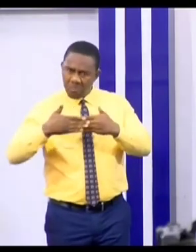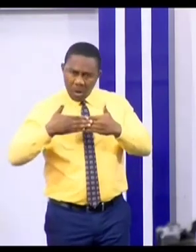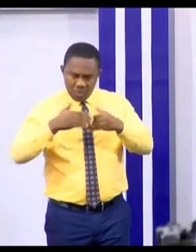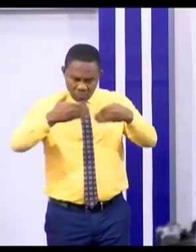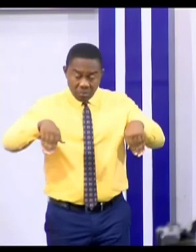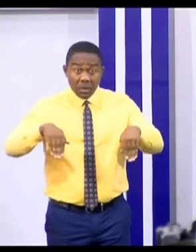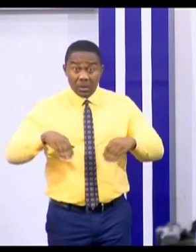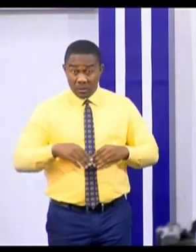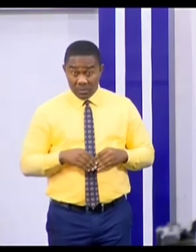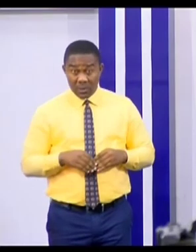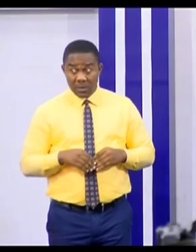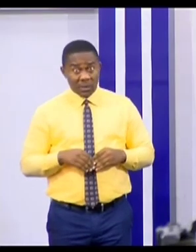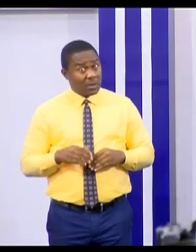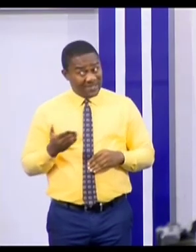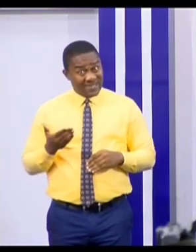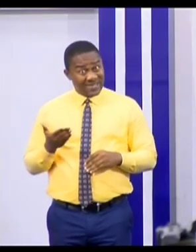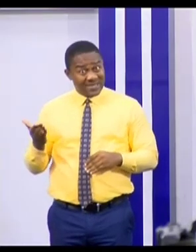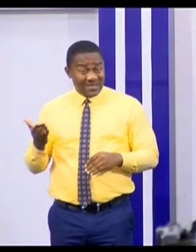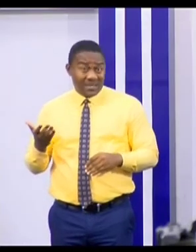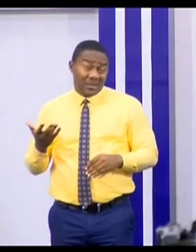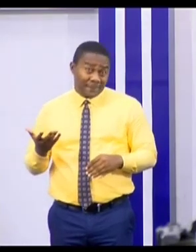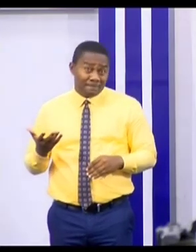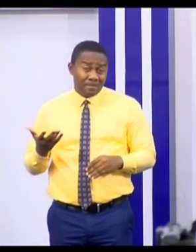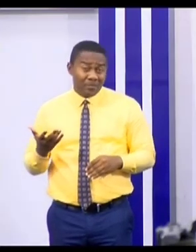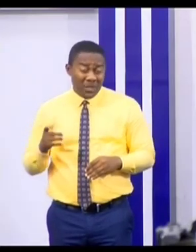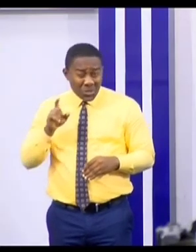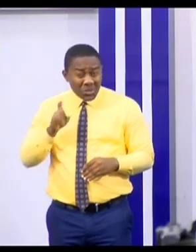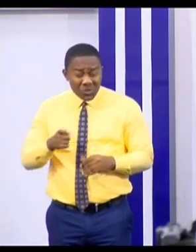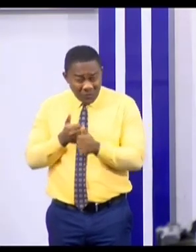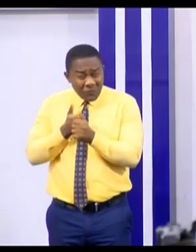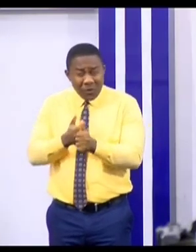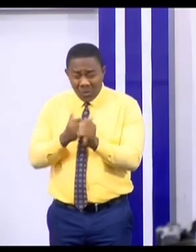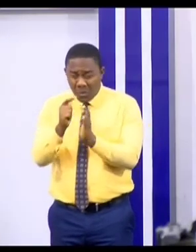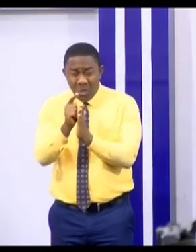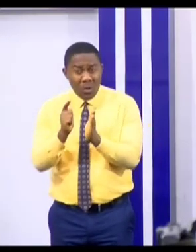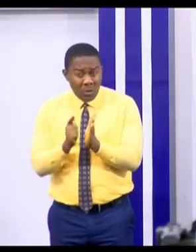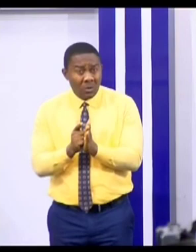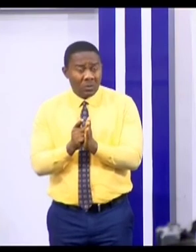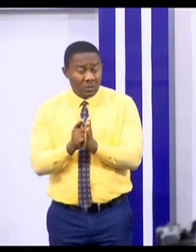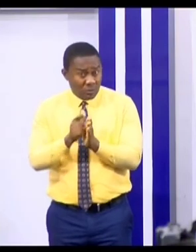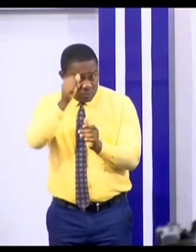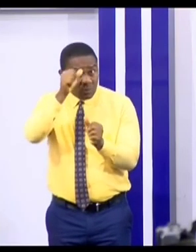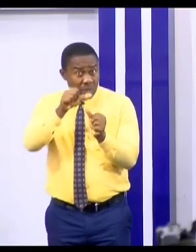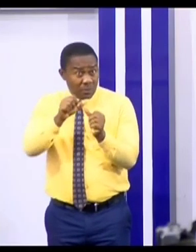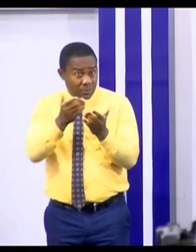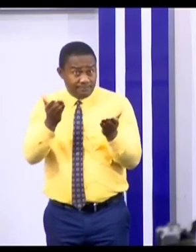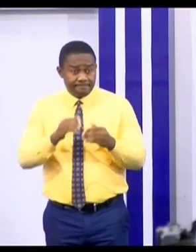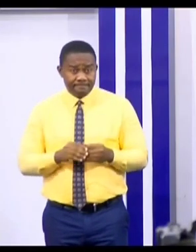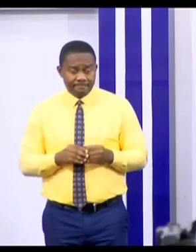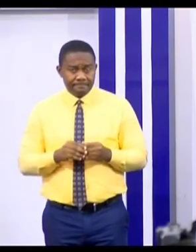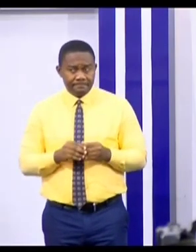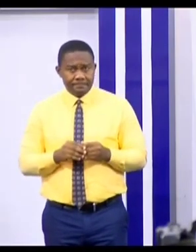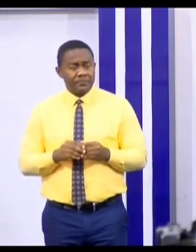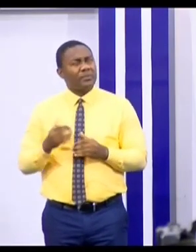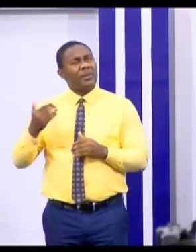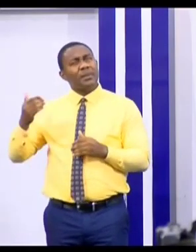restrictions. These suspensions and impositions had to be done in accordance with law. And so you will recall that right from